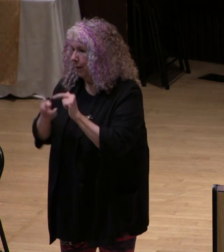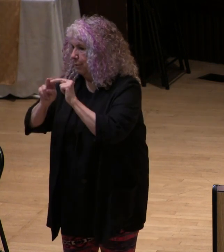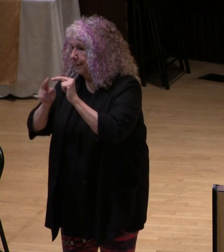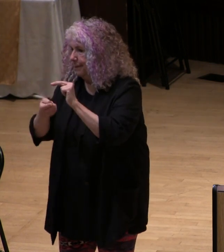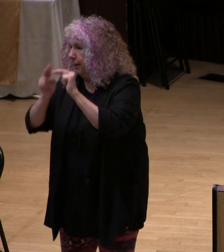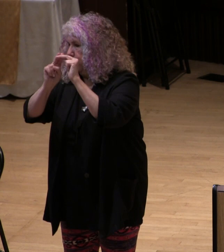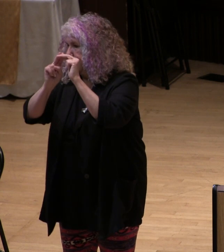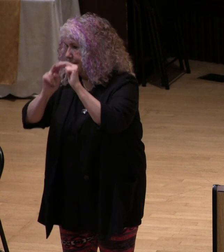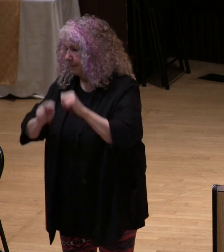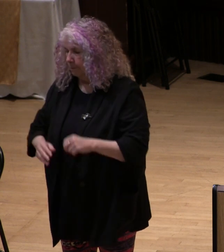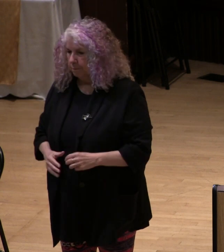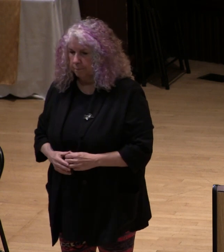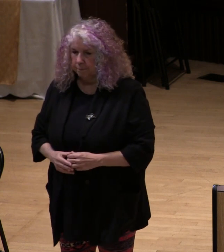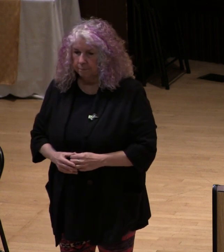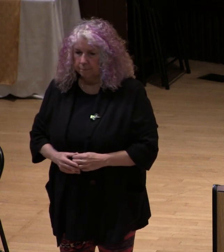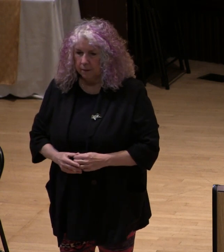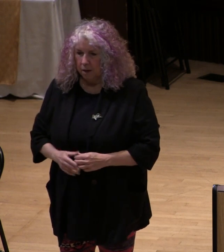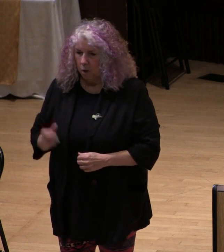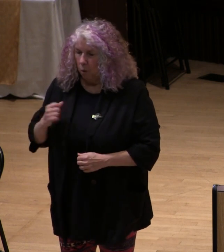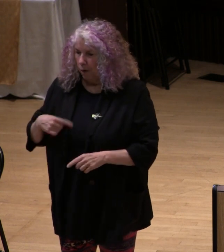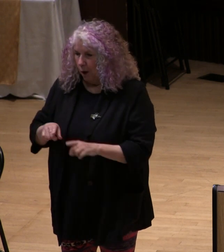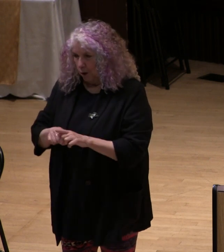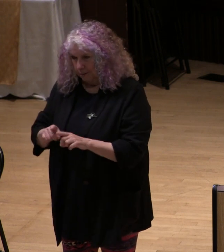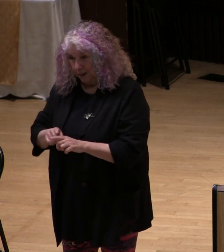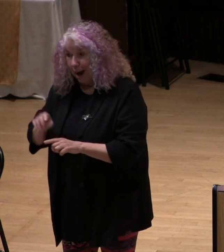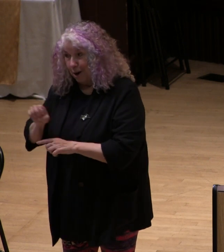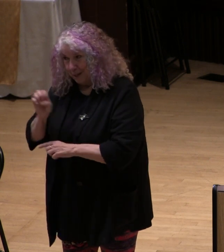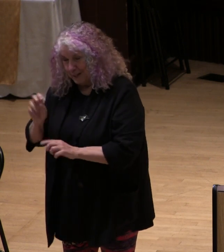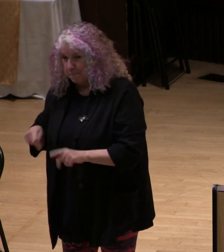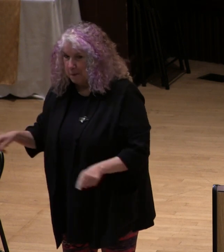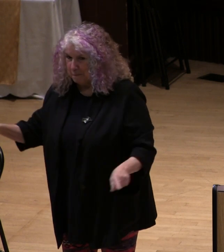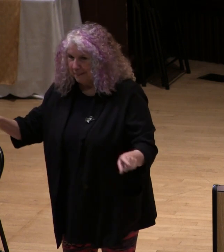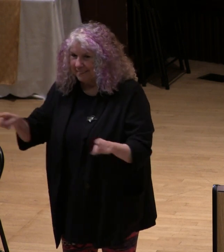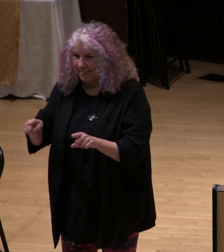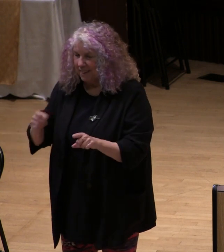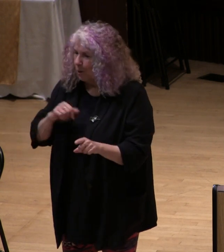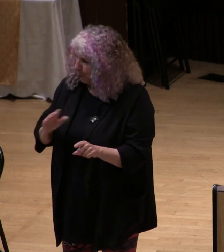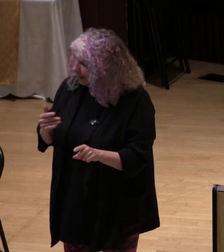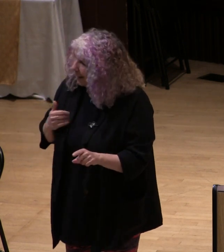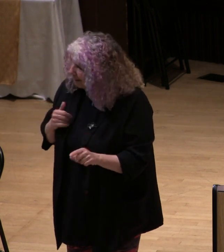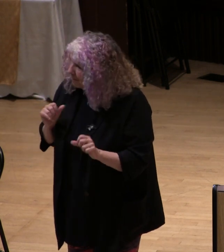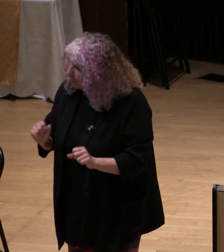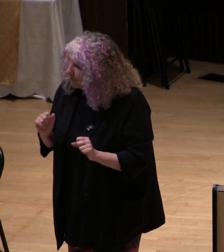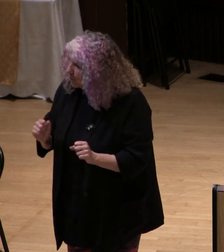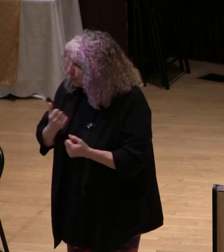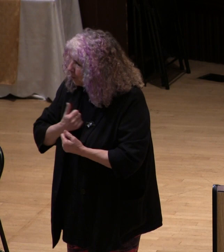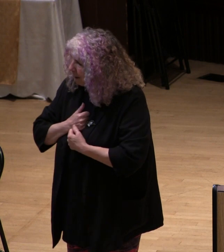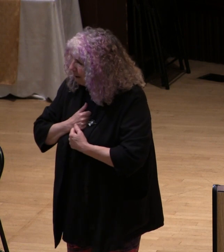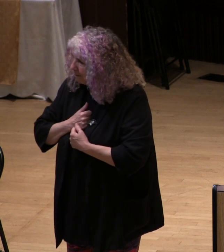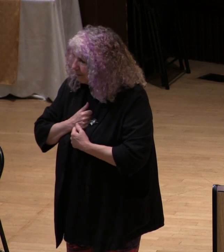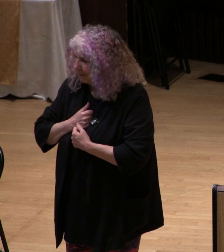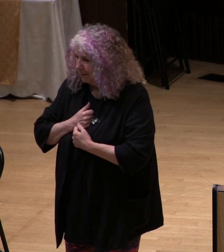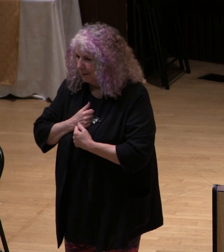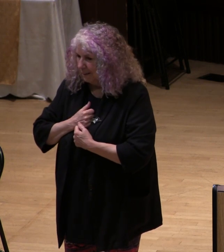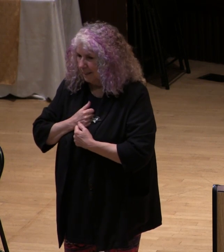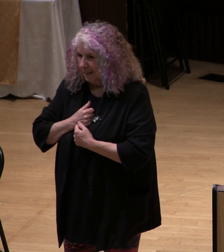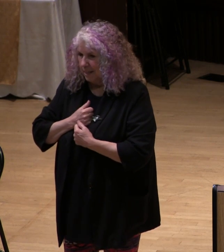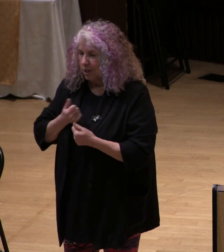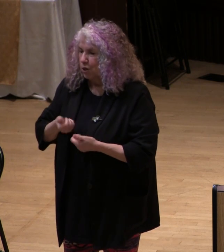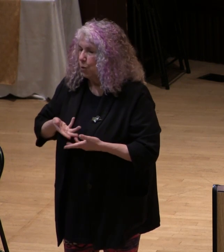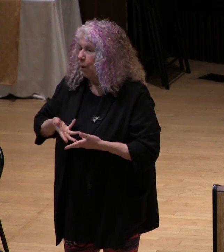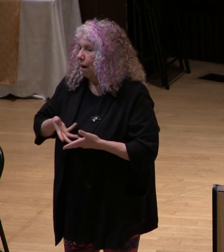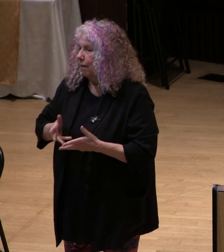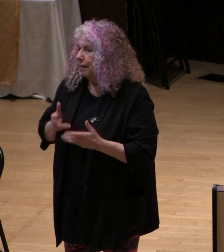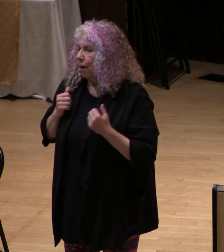grows. We also are Easter people. We have the ability to love, to let our love